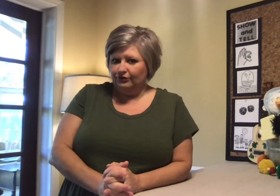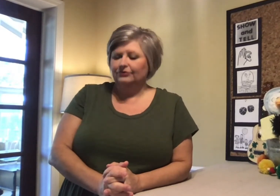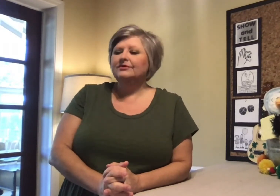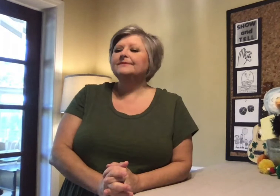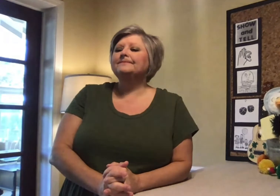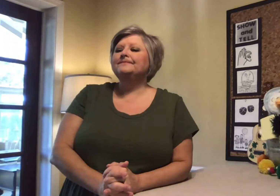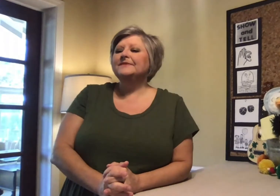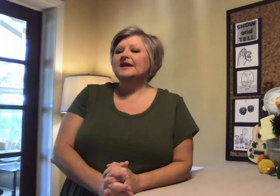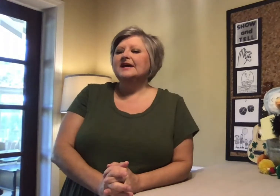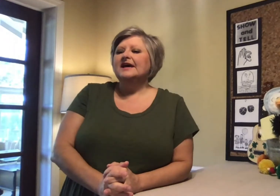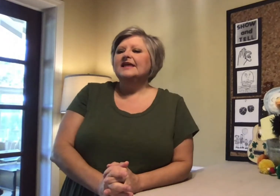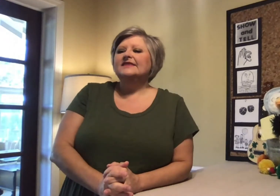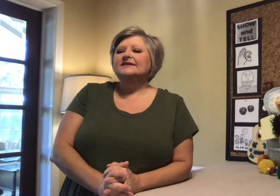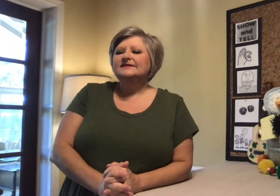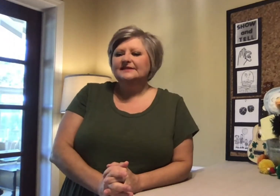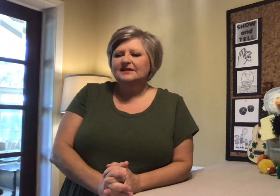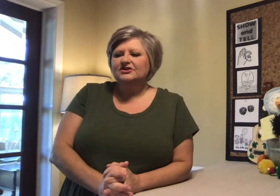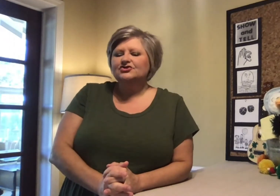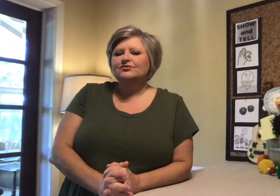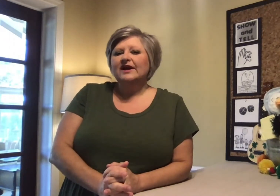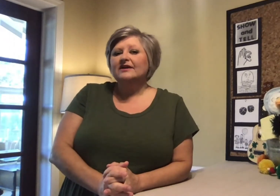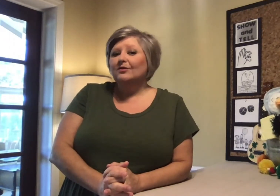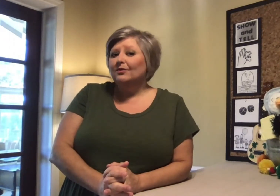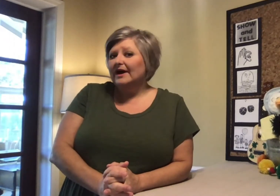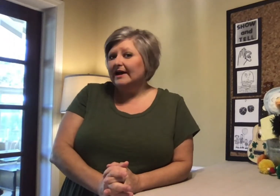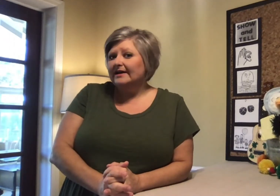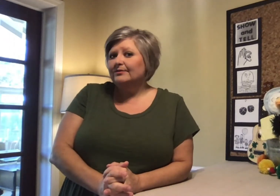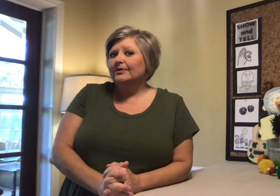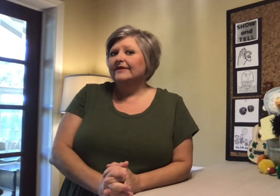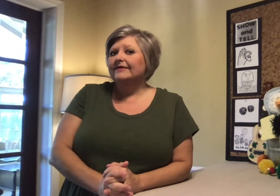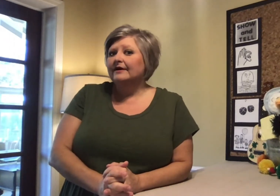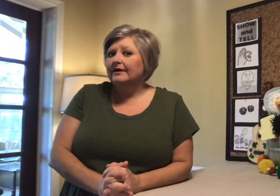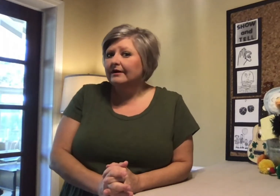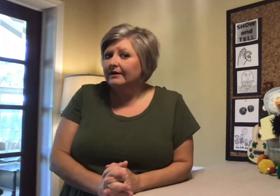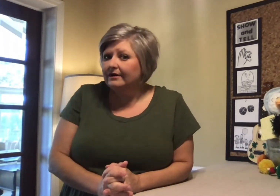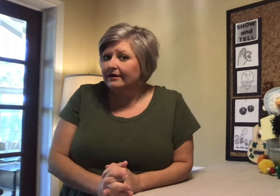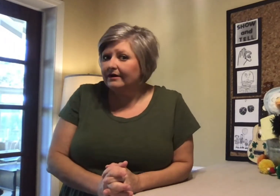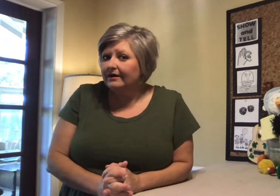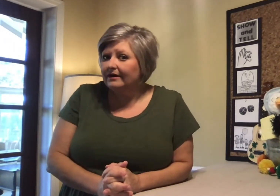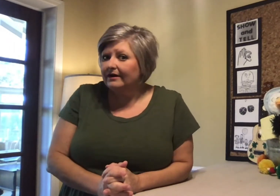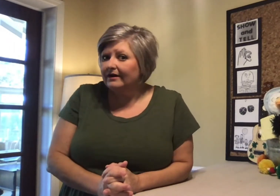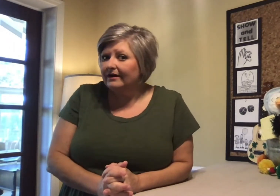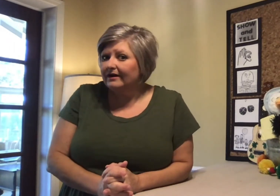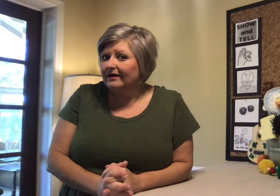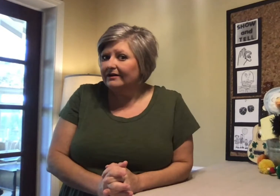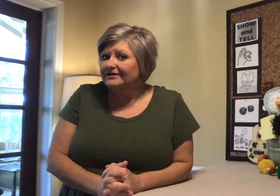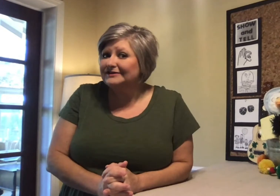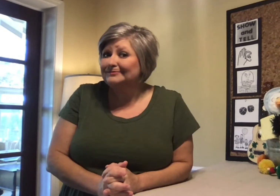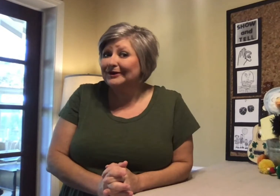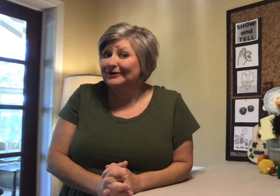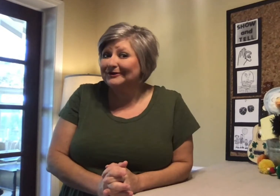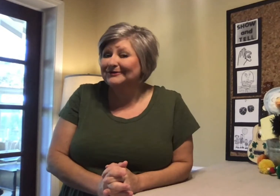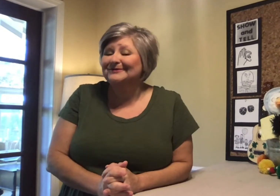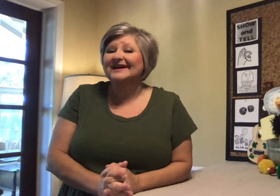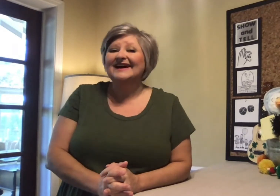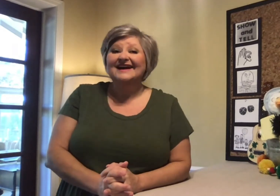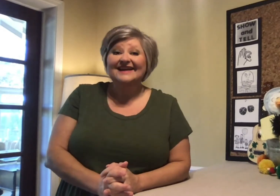moon. The dish ran away with the Spoon.